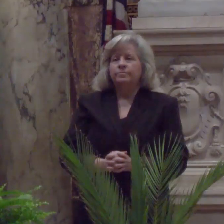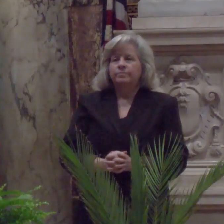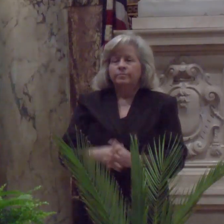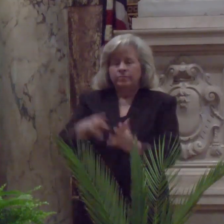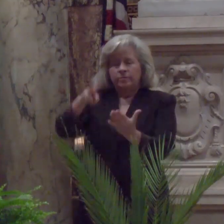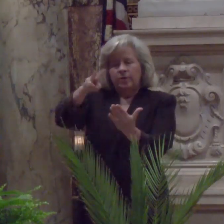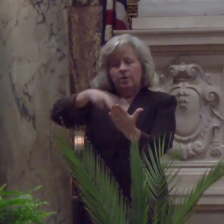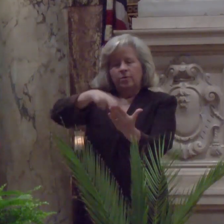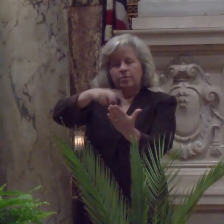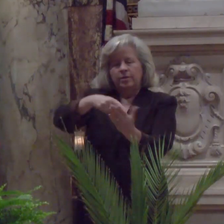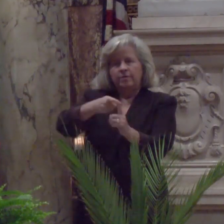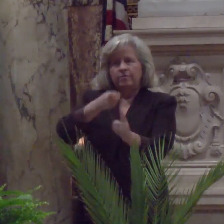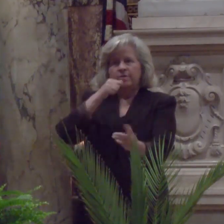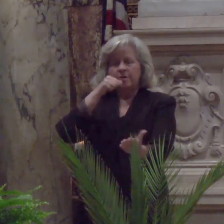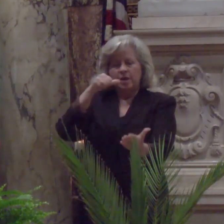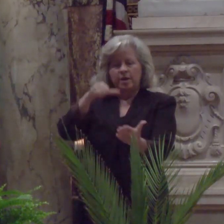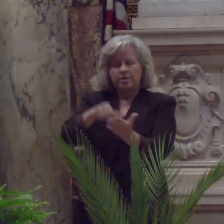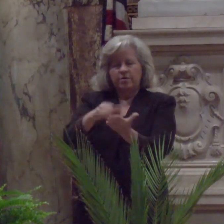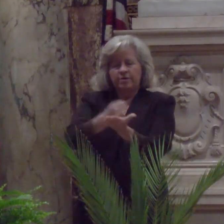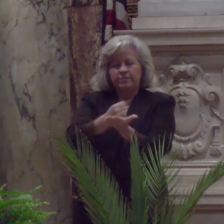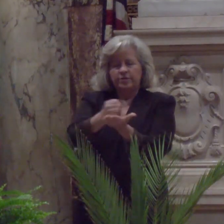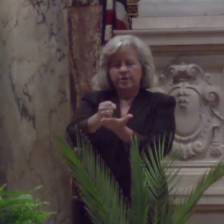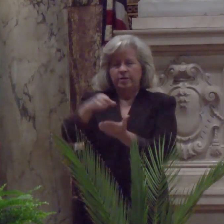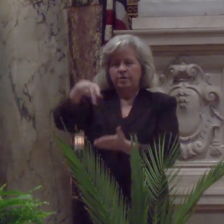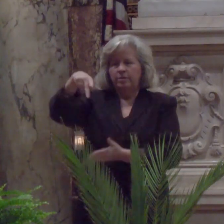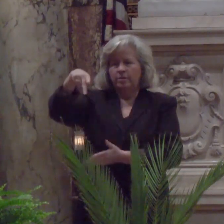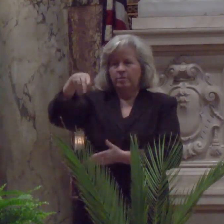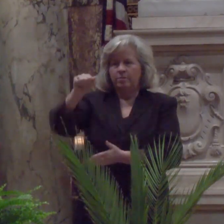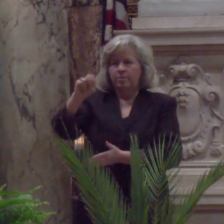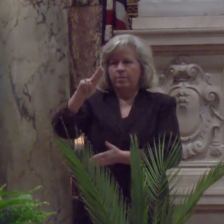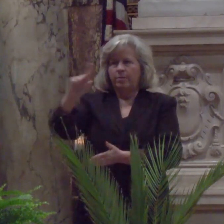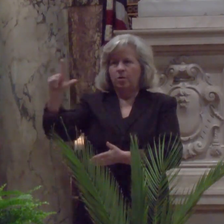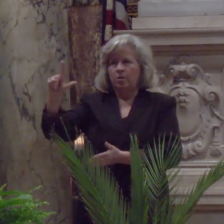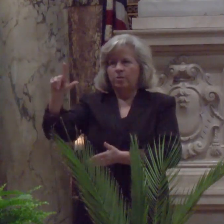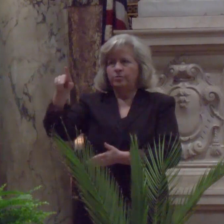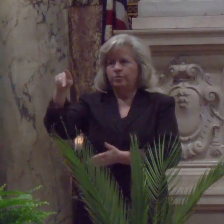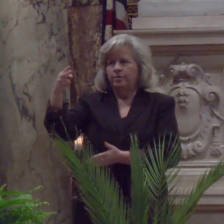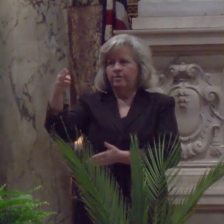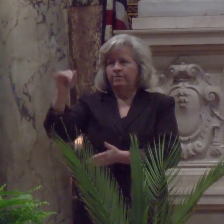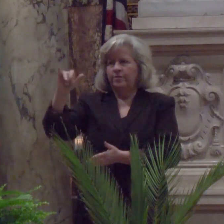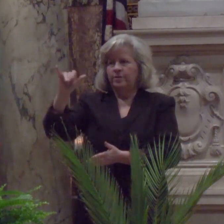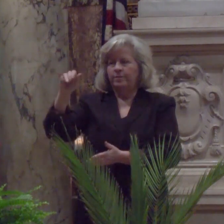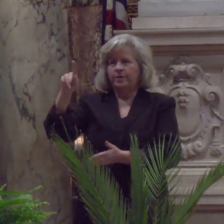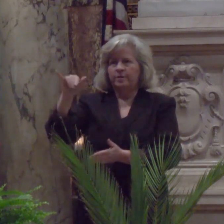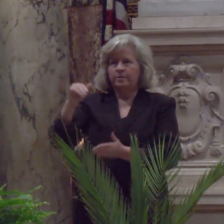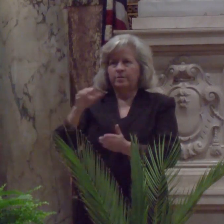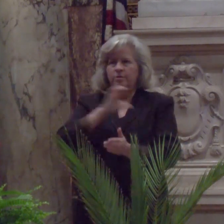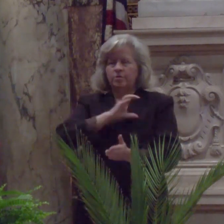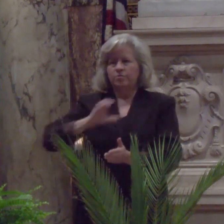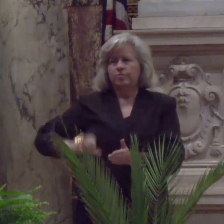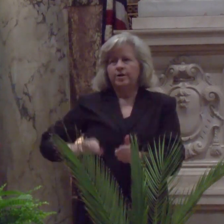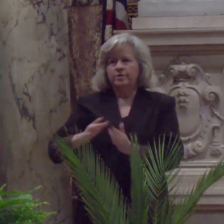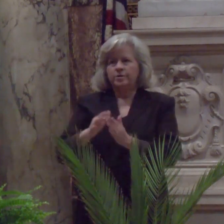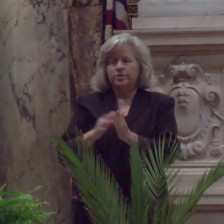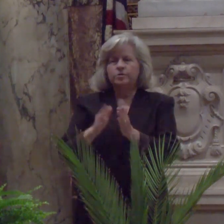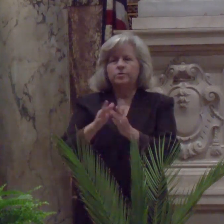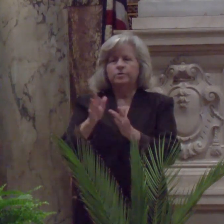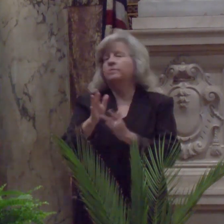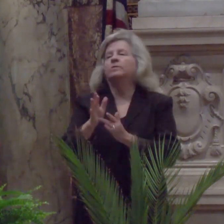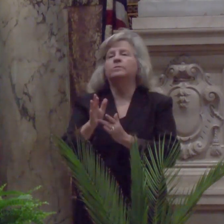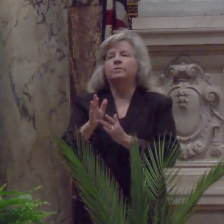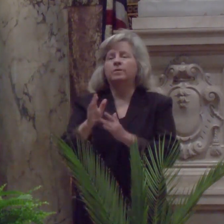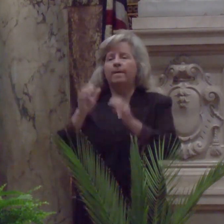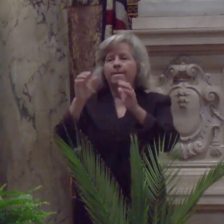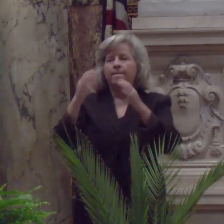A reading from the letter of St. Paul to the Philippians. Christ Jesus, though he was in the form